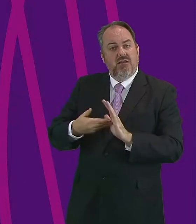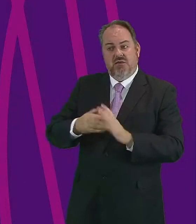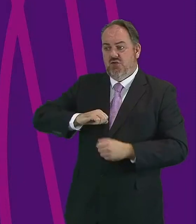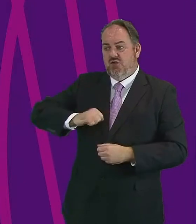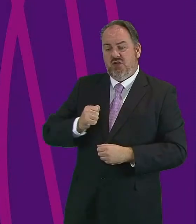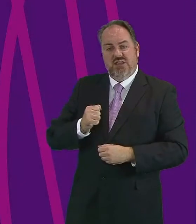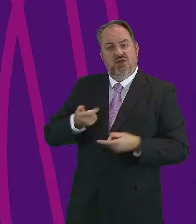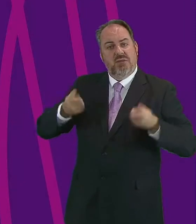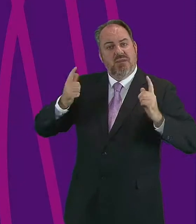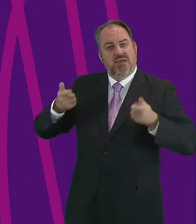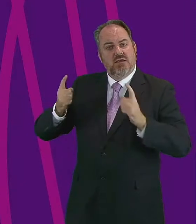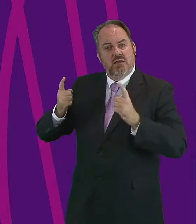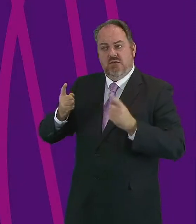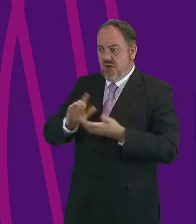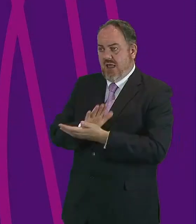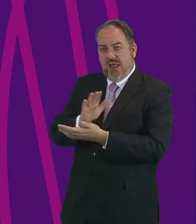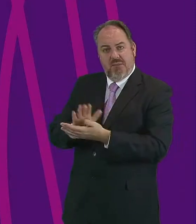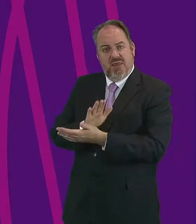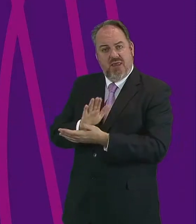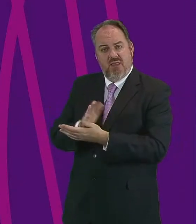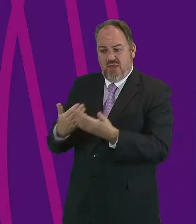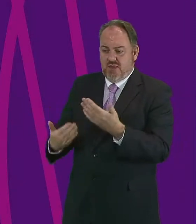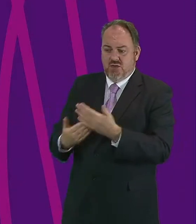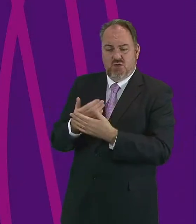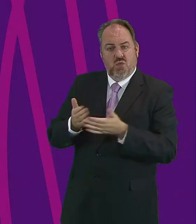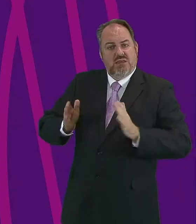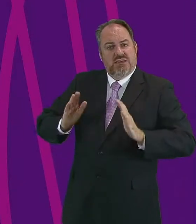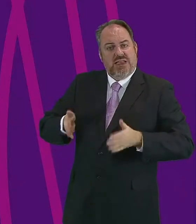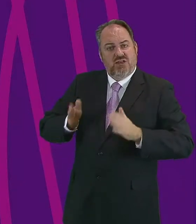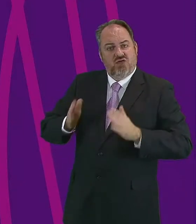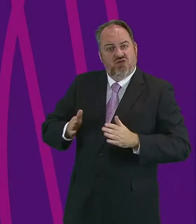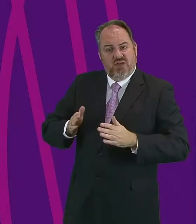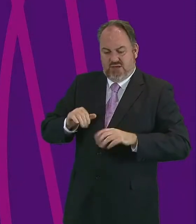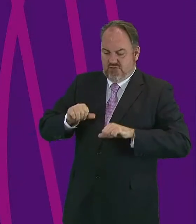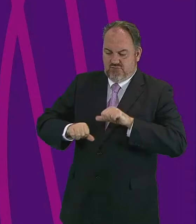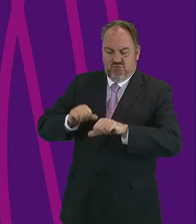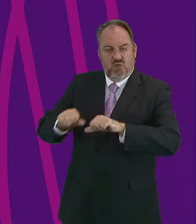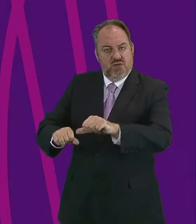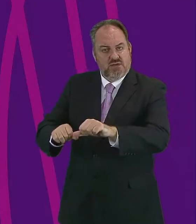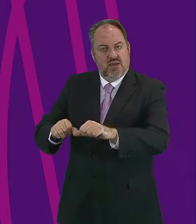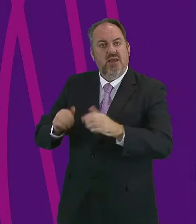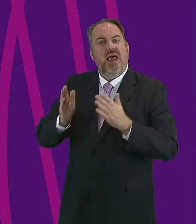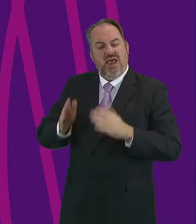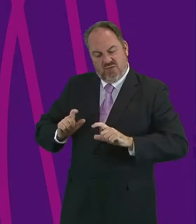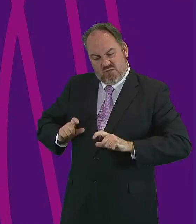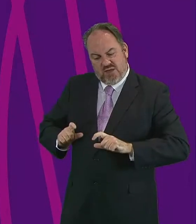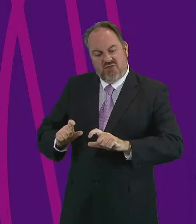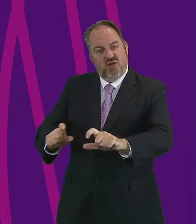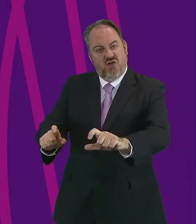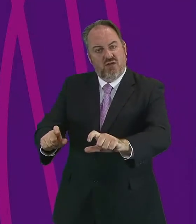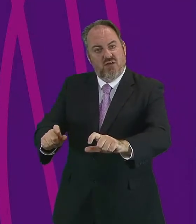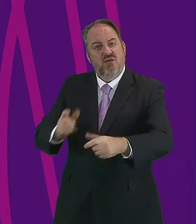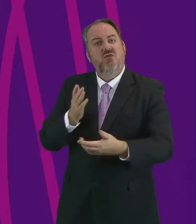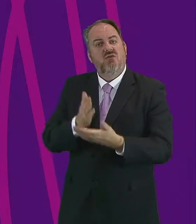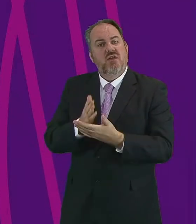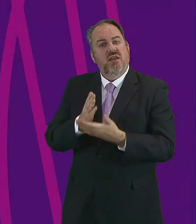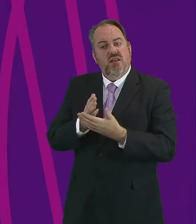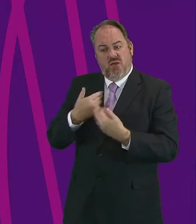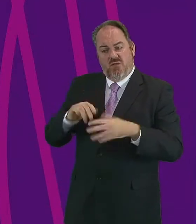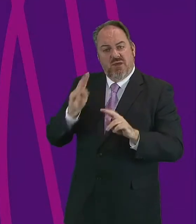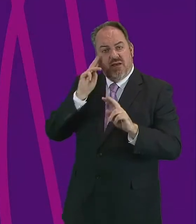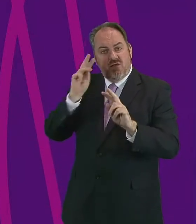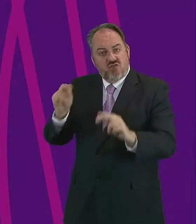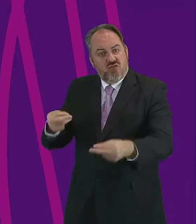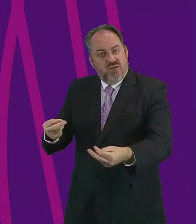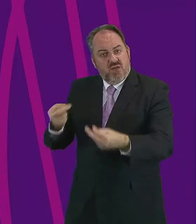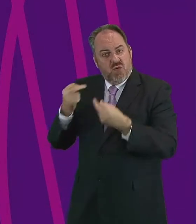also satisfied that the status of these statutory instruments at the end of the reporting period is appropriate. A review has also been